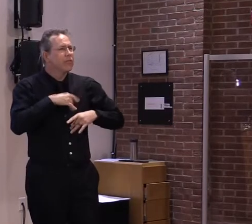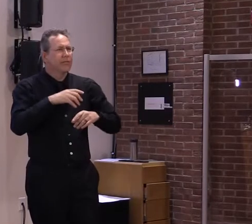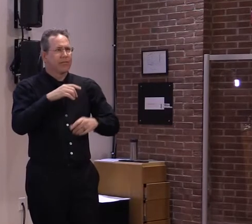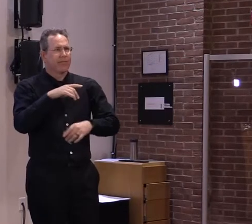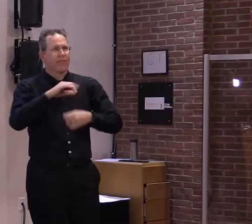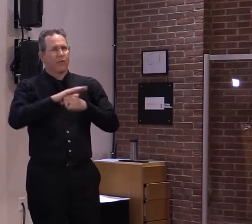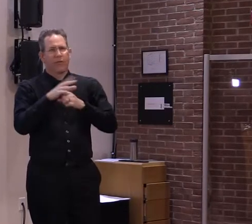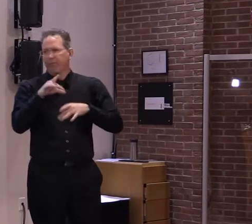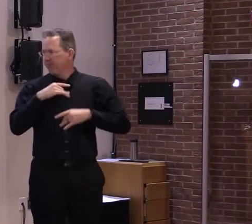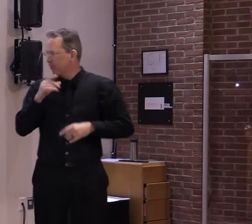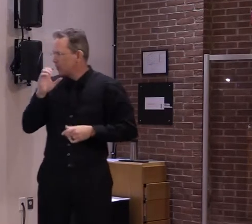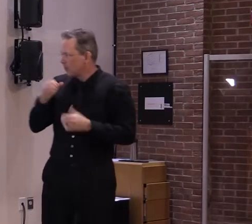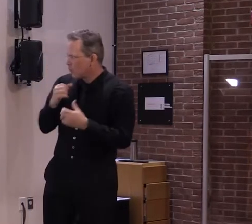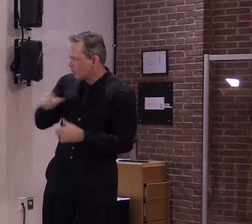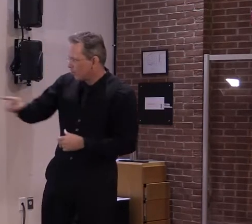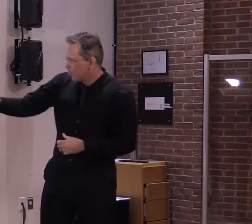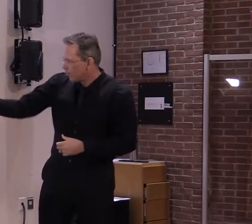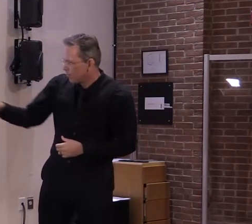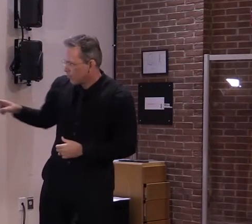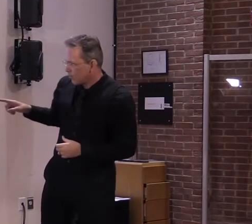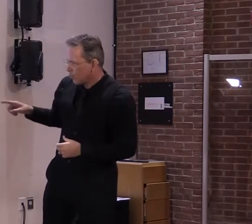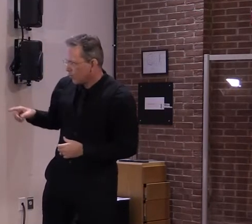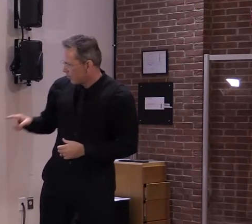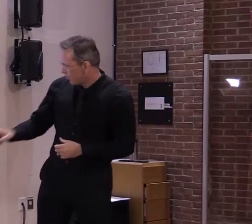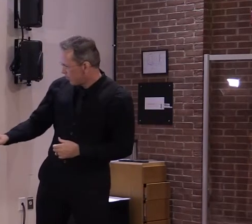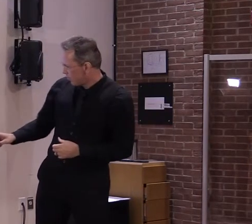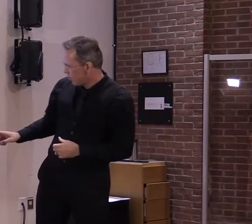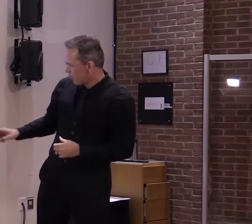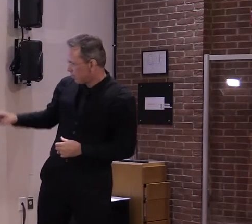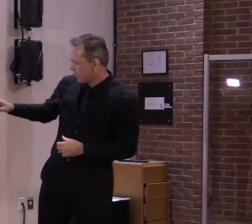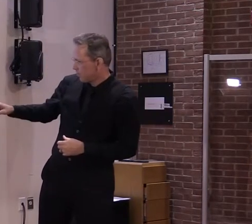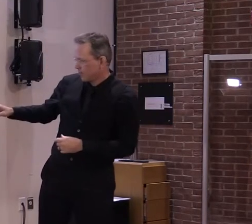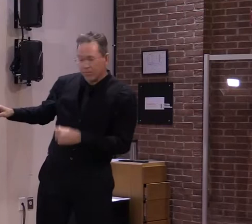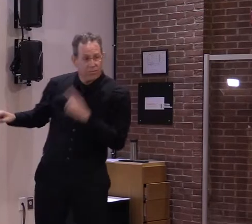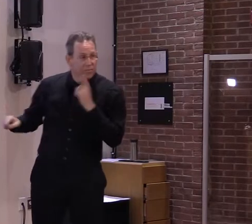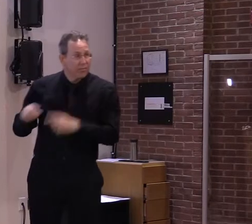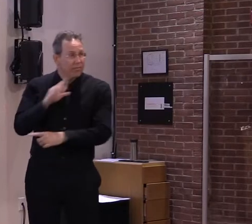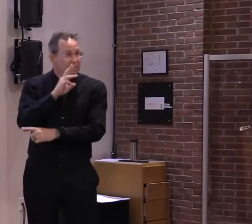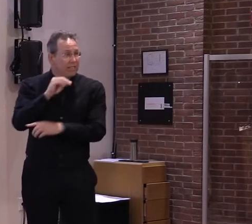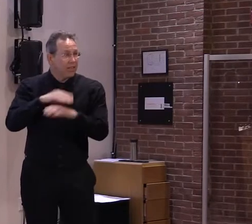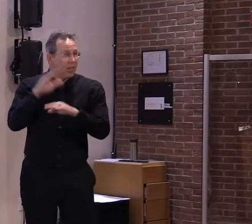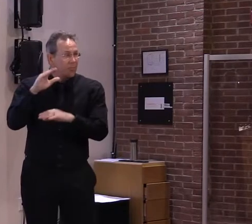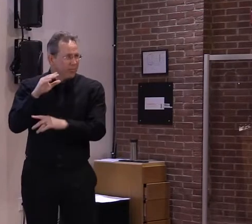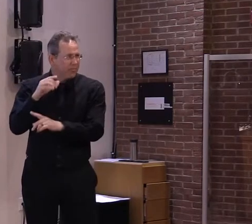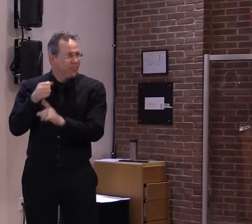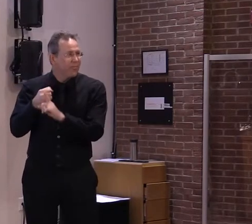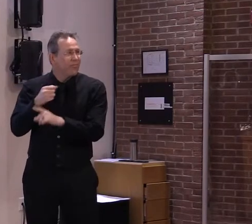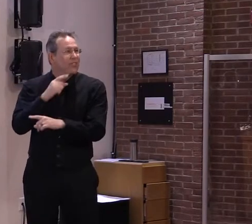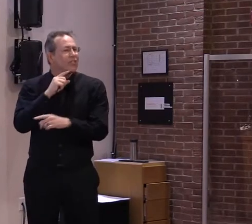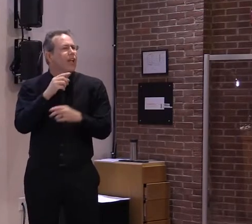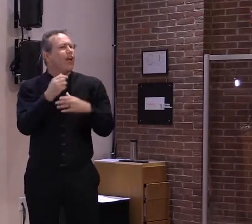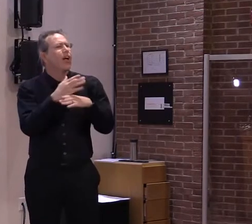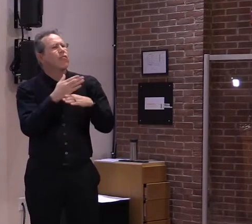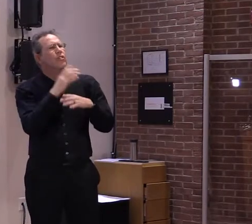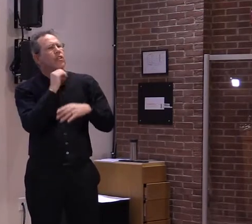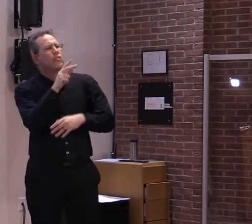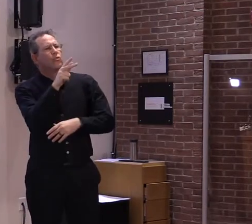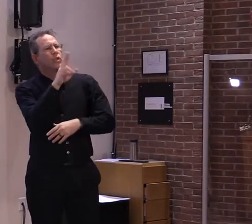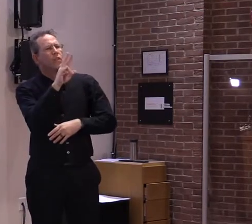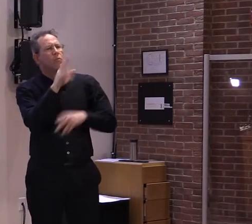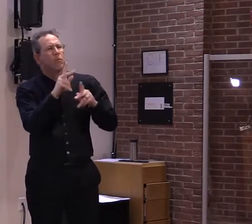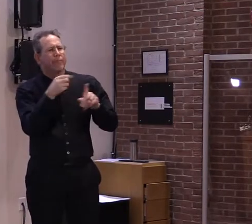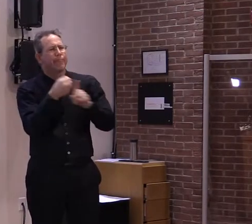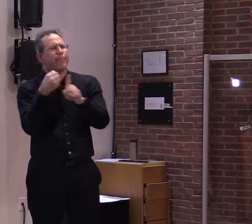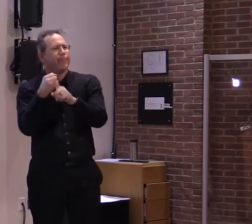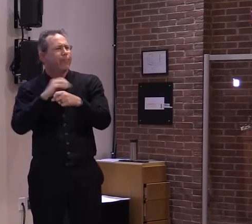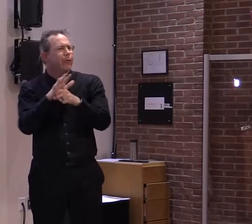age, which stands at 27 years old. This trend in younger cases is something that's also been observed across the